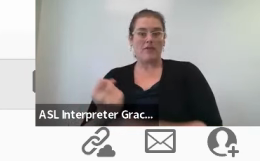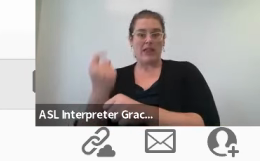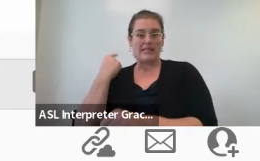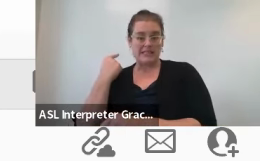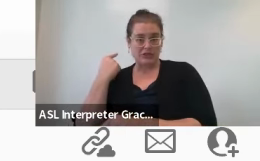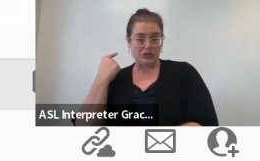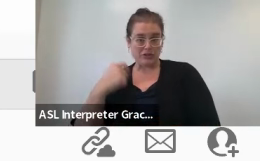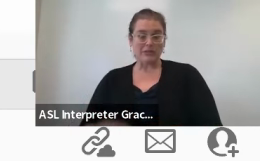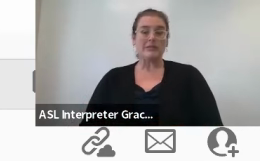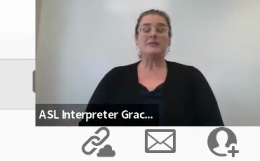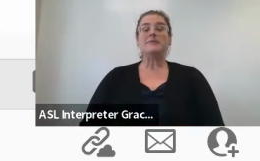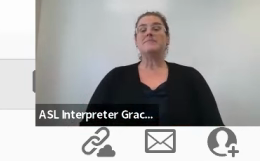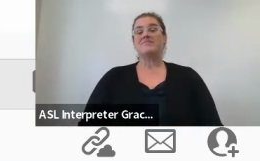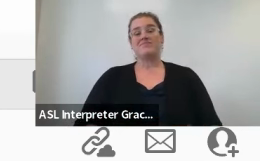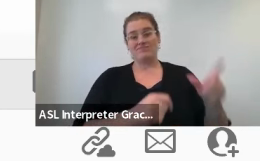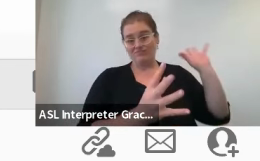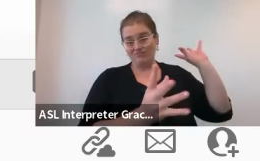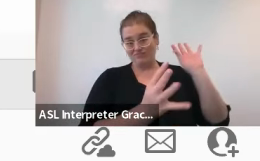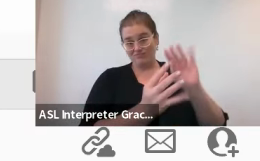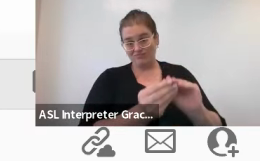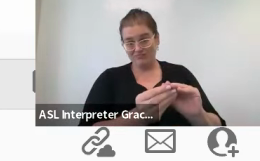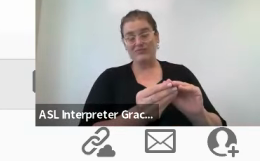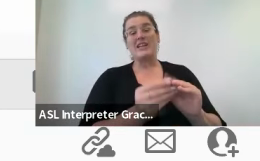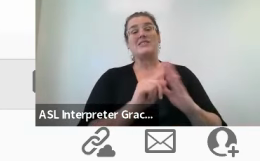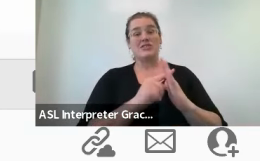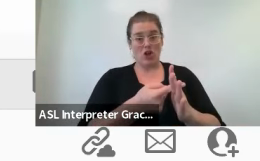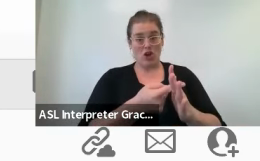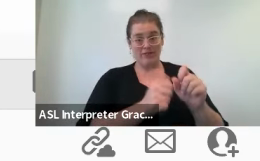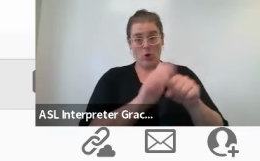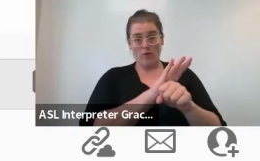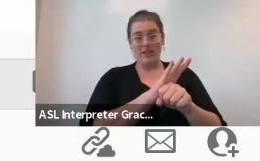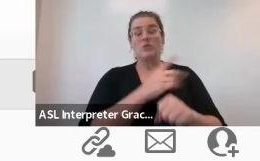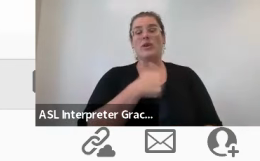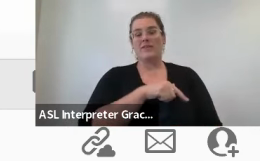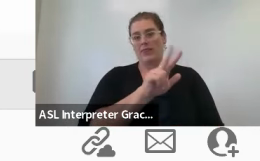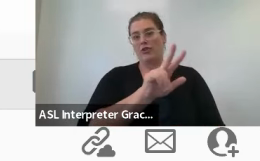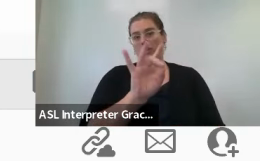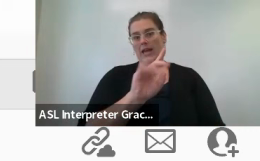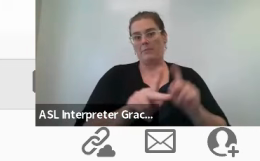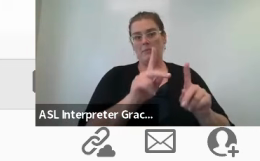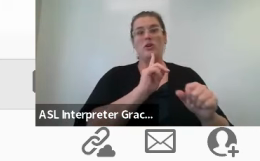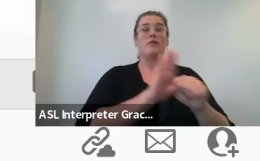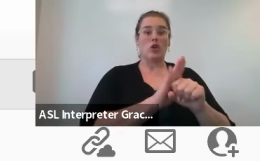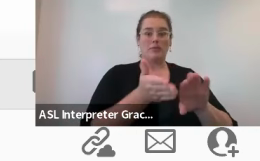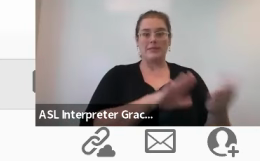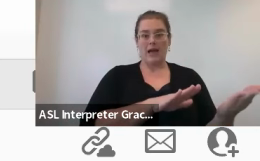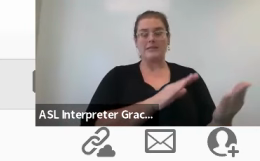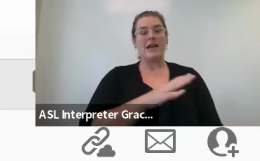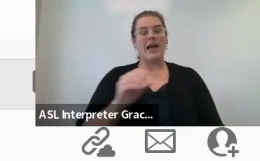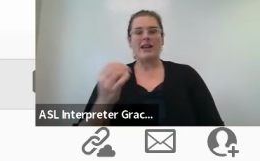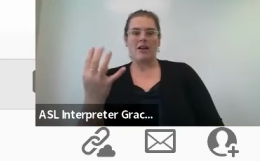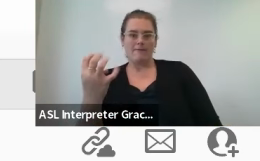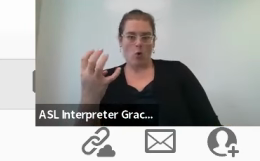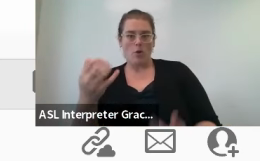of 38 confirmed COVID deaths, and we have 4 people with the cause of death still pending.